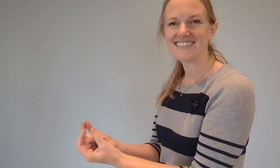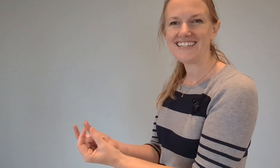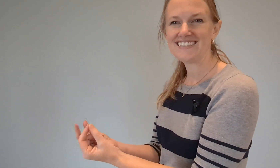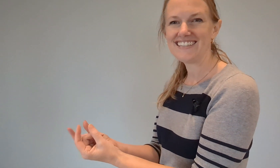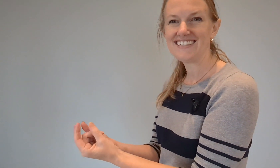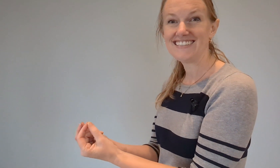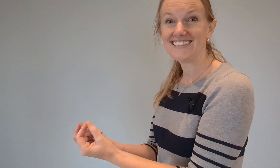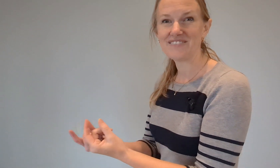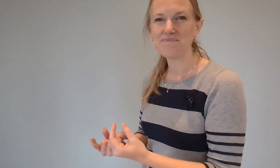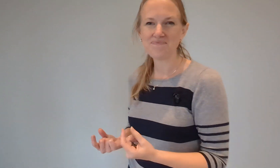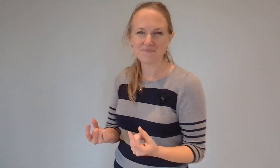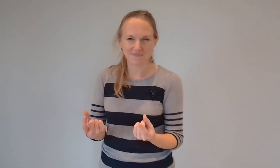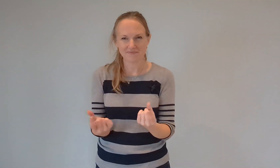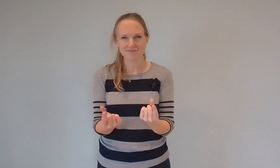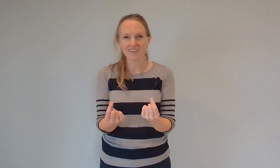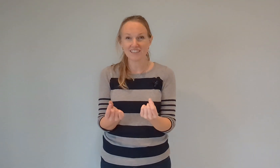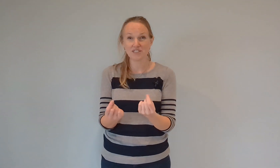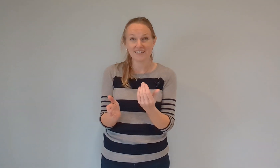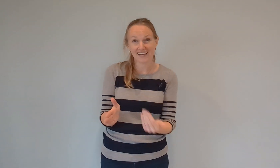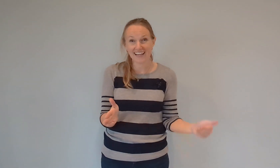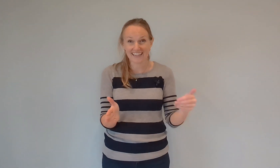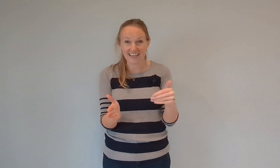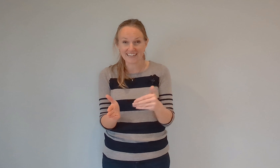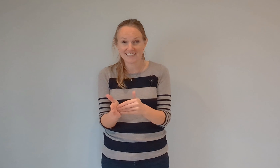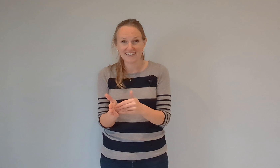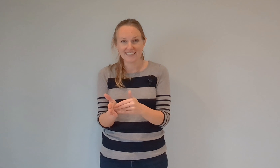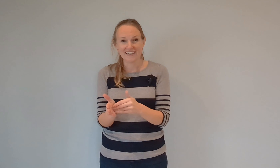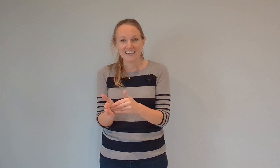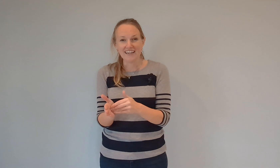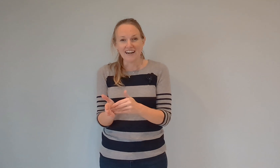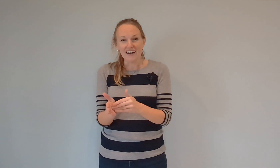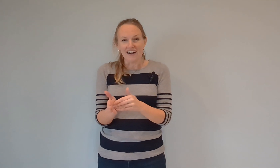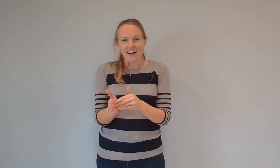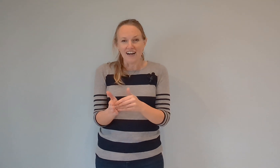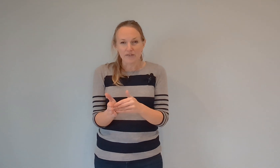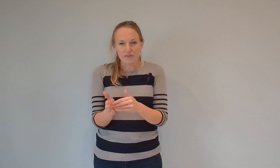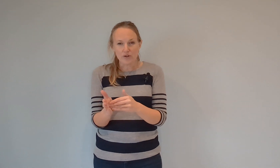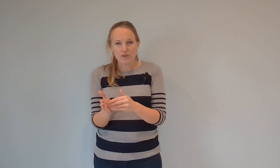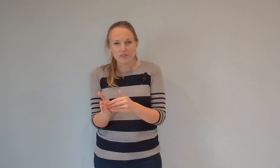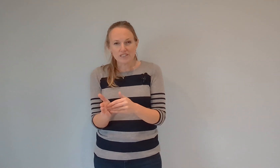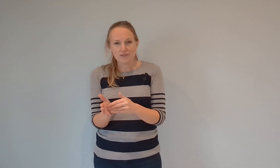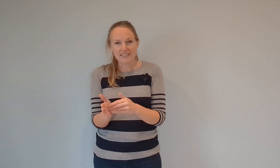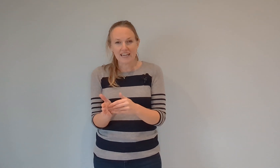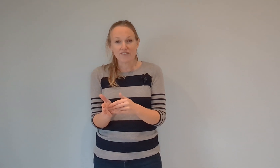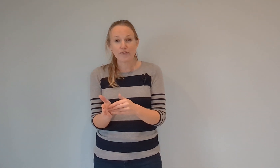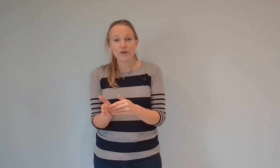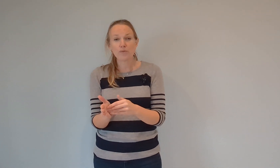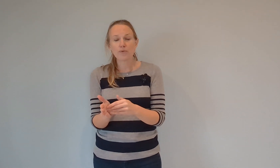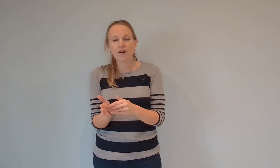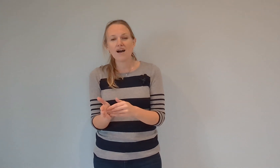see, do. Do it again. I will know you will do it again, for your